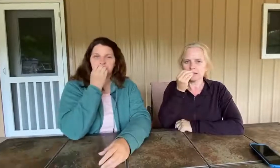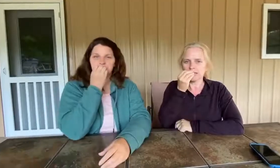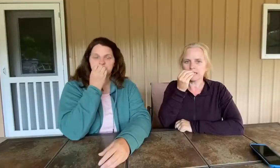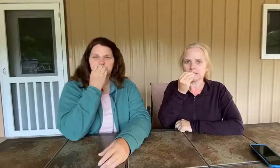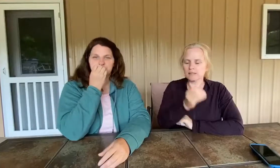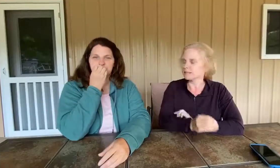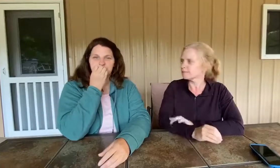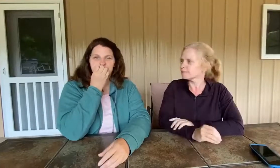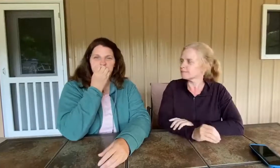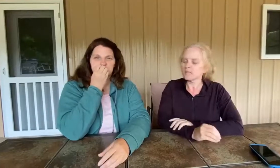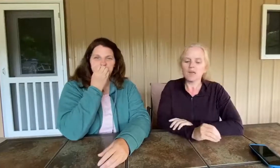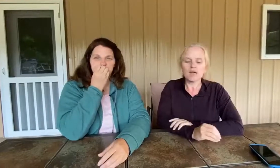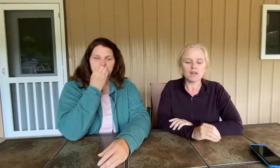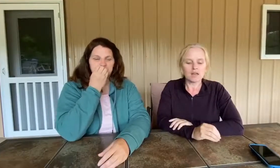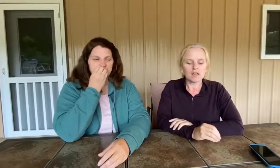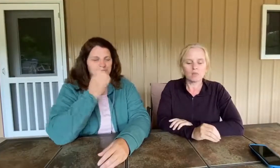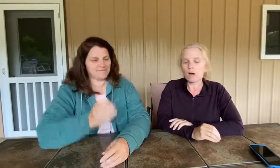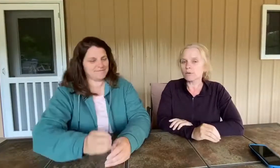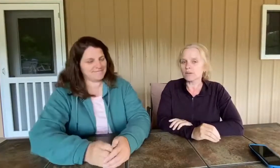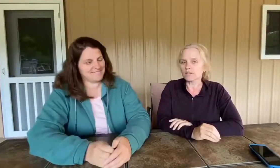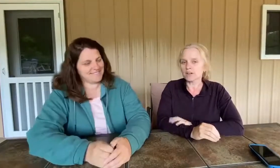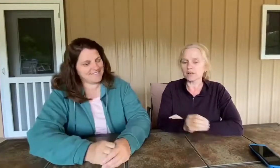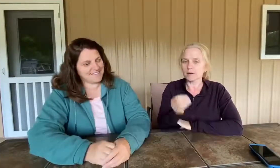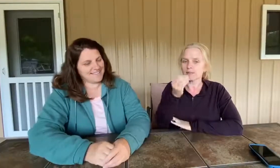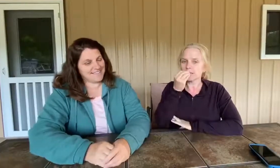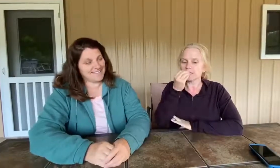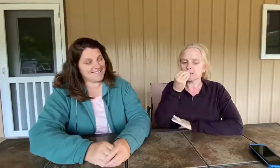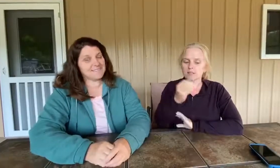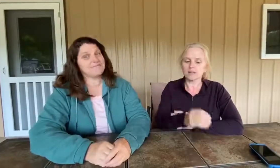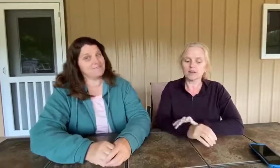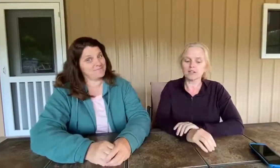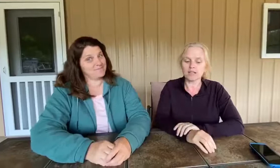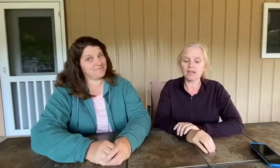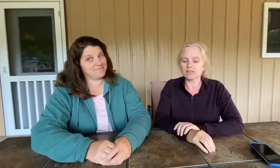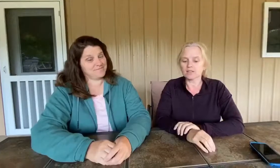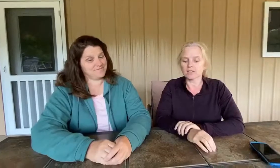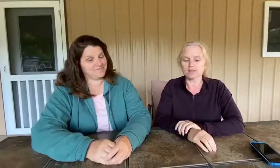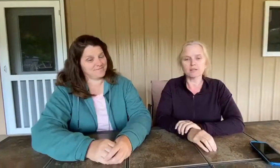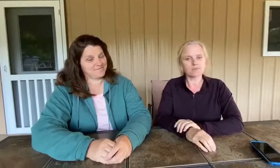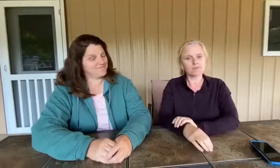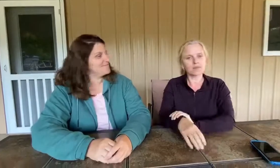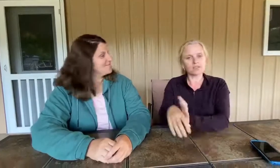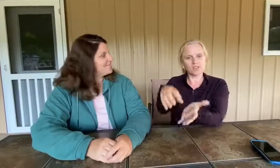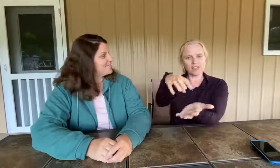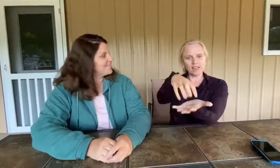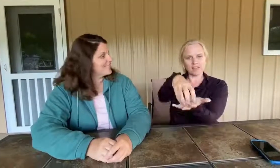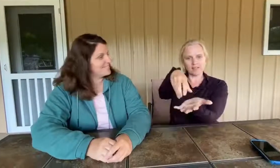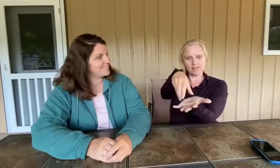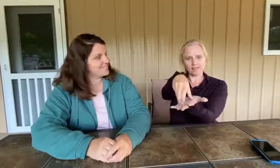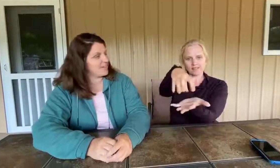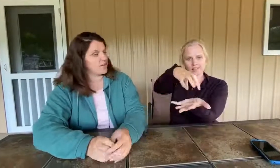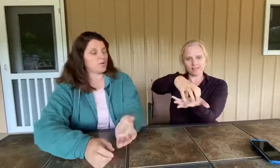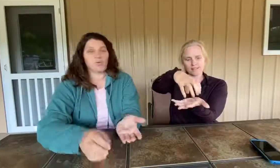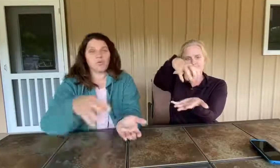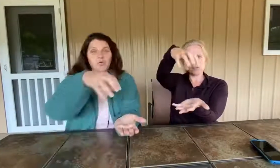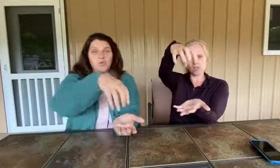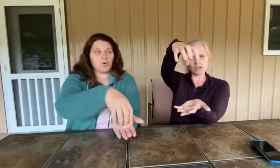Eat. And while we're talking about eat, some fun signs to learn is cookie. So you take your